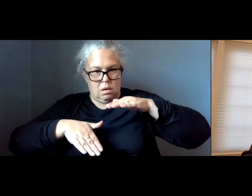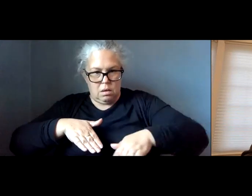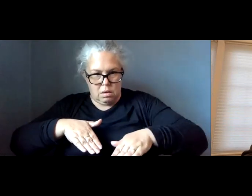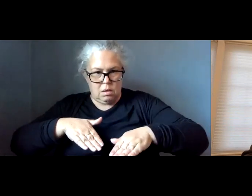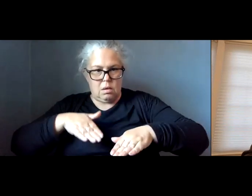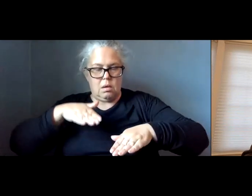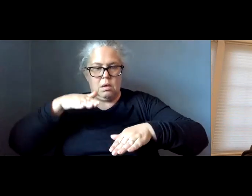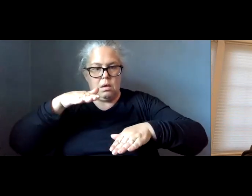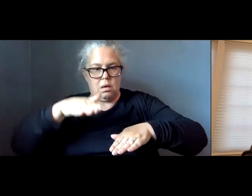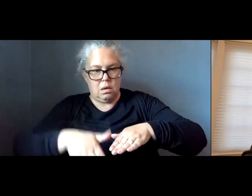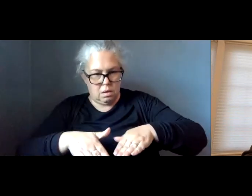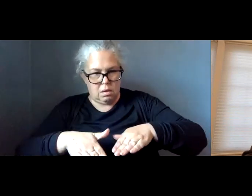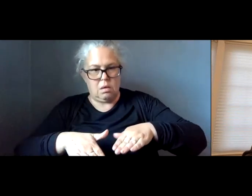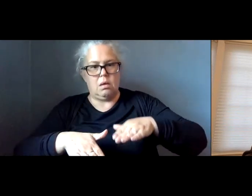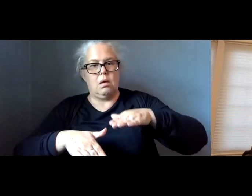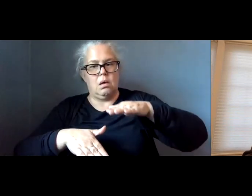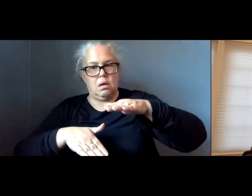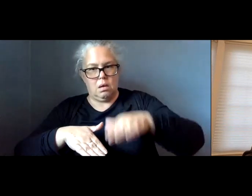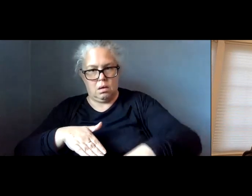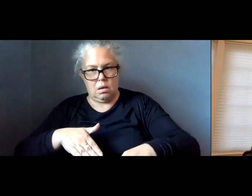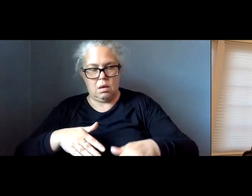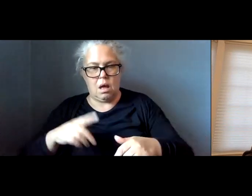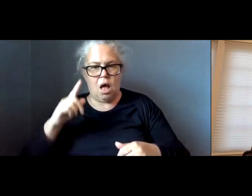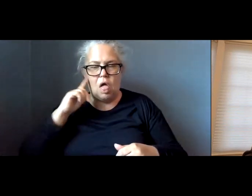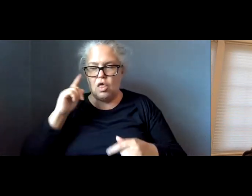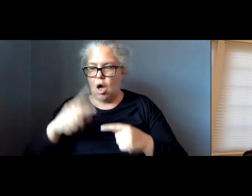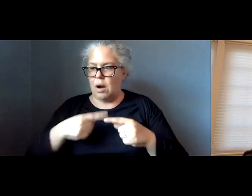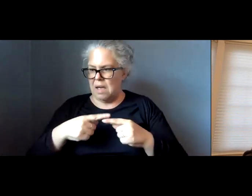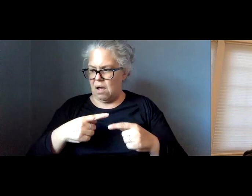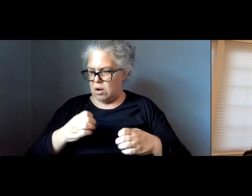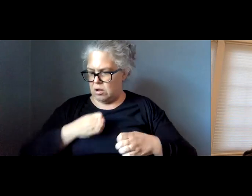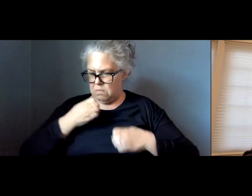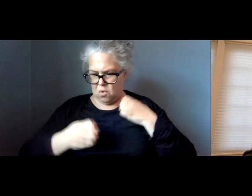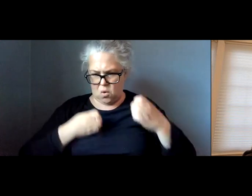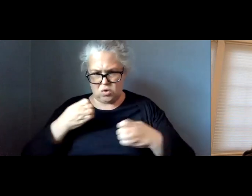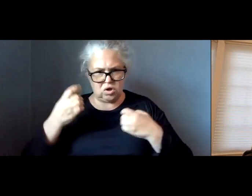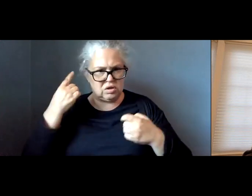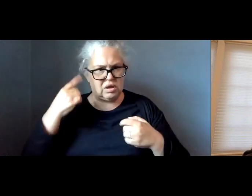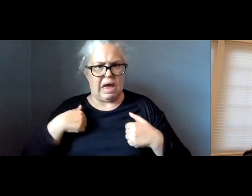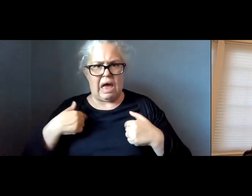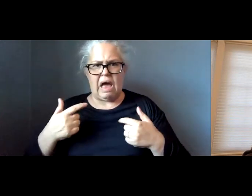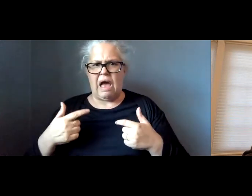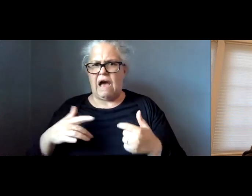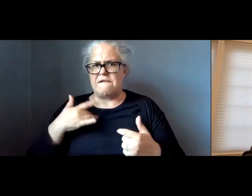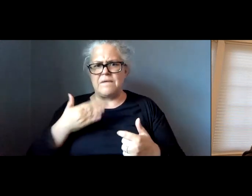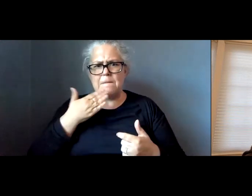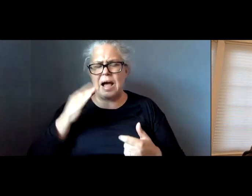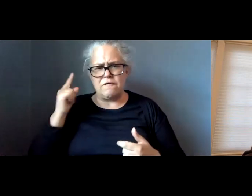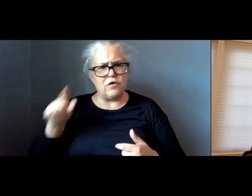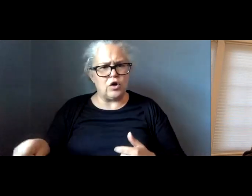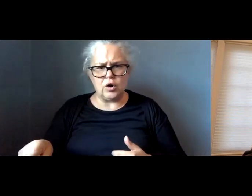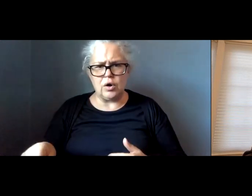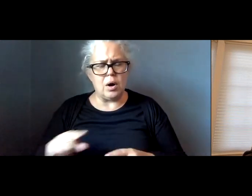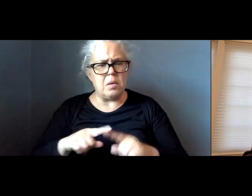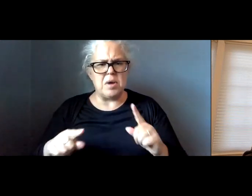led to reflections about the way different emotions strain to wrench us in one direction or other at the same time.